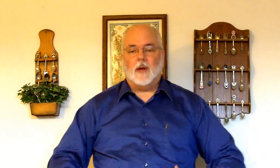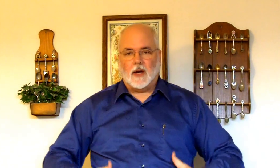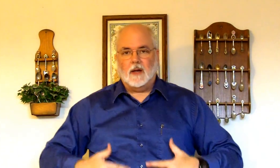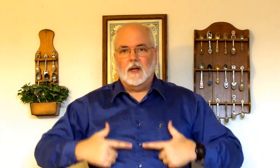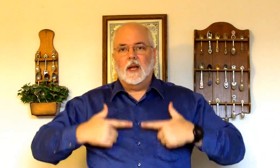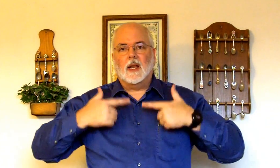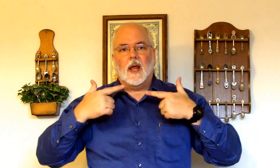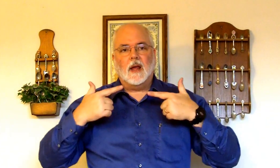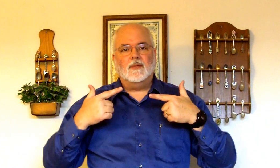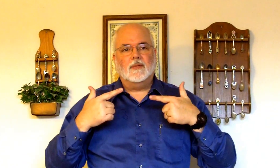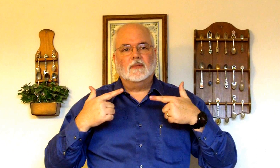body. Life.